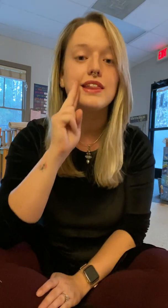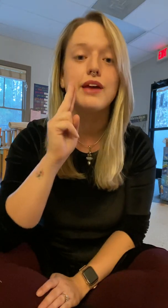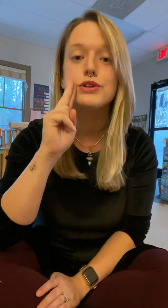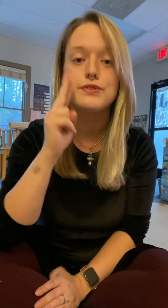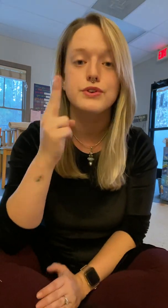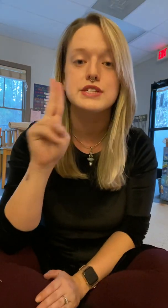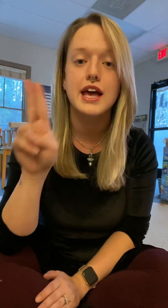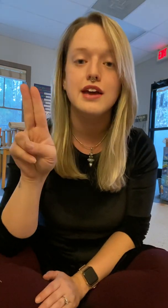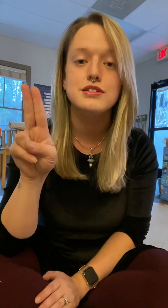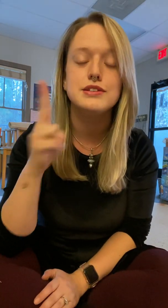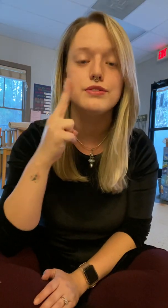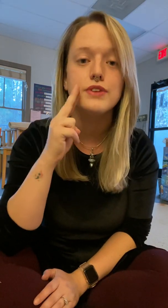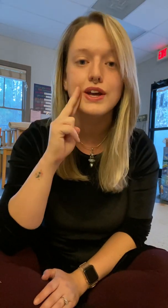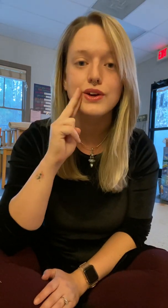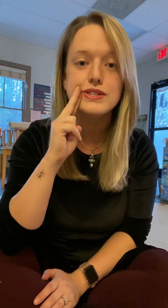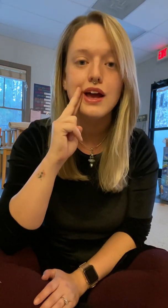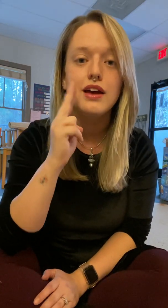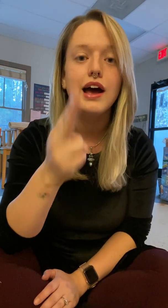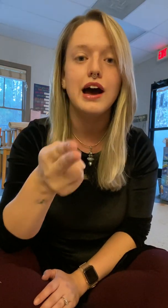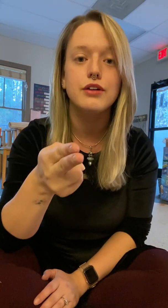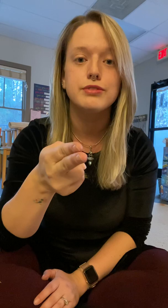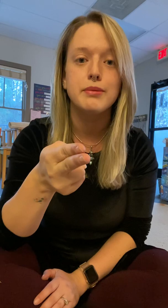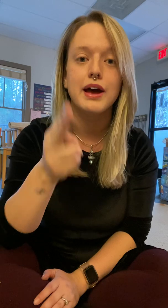language for say, 2 fingers out from the mouth.